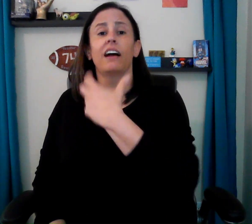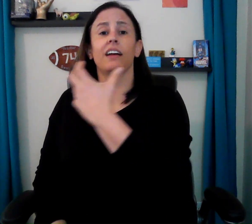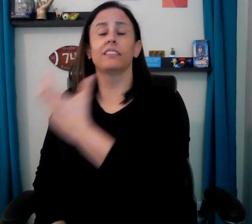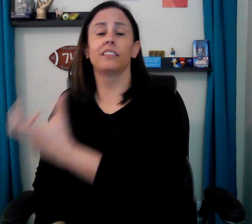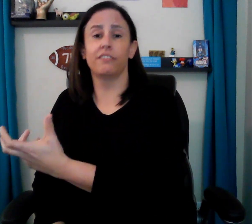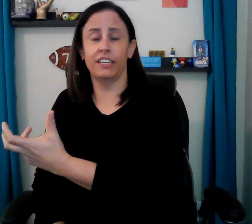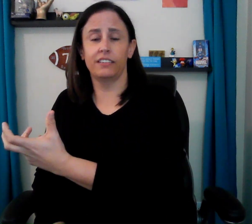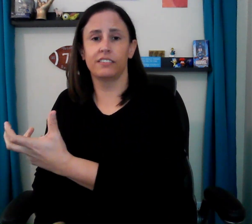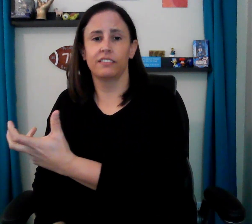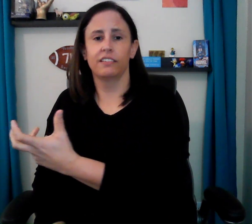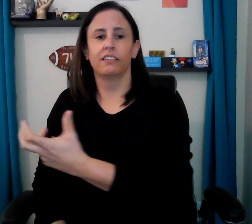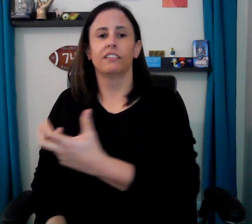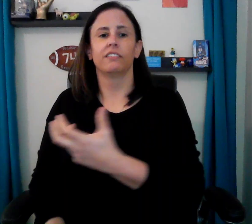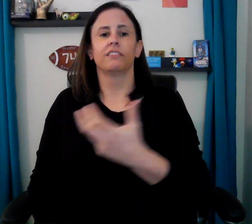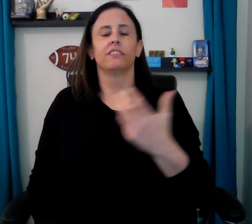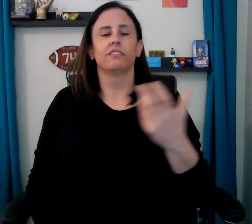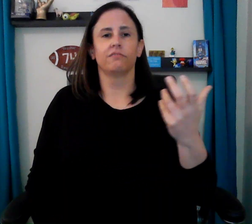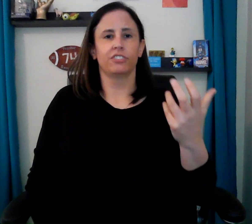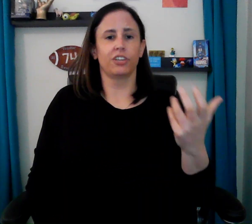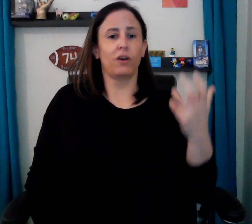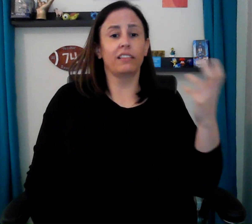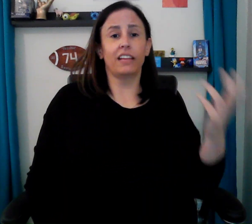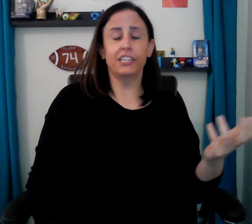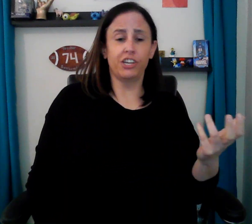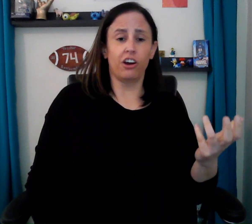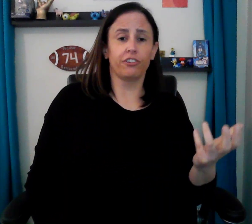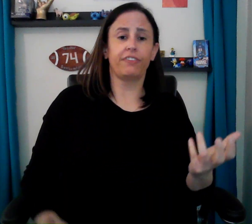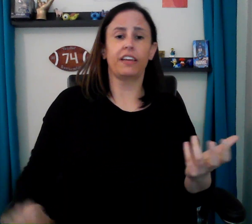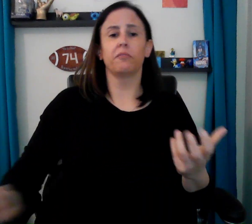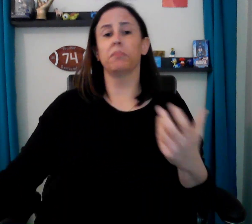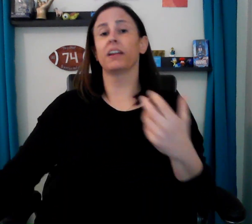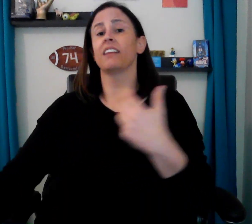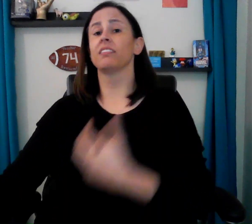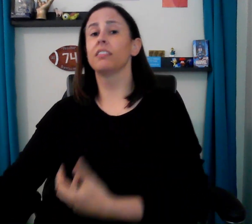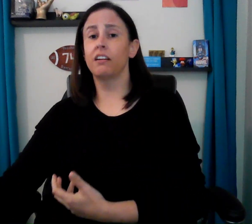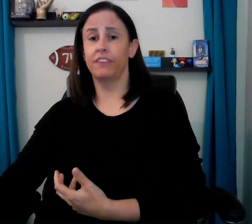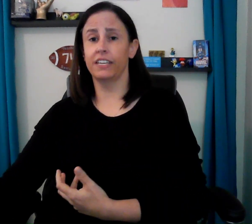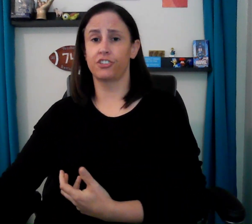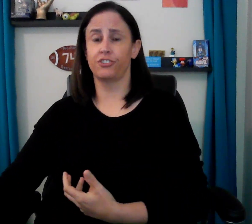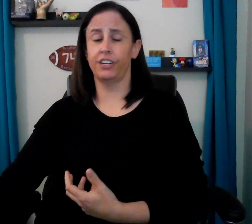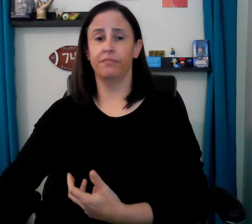love it. So I like geography, but I love history.